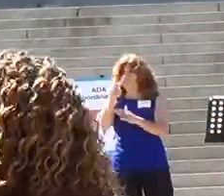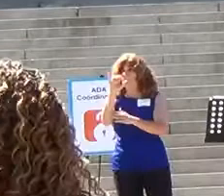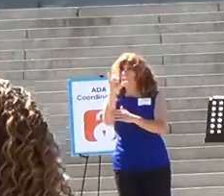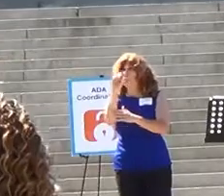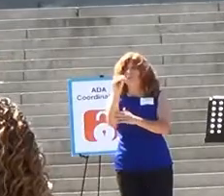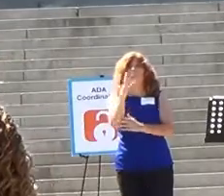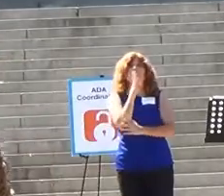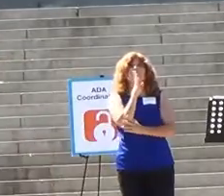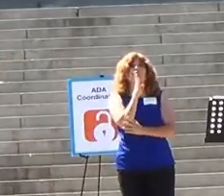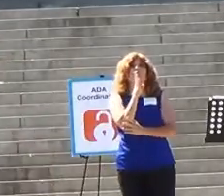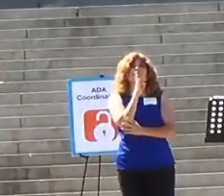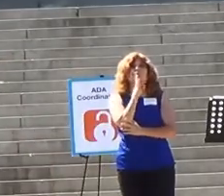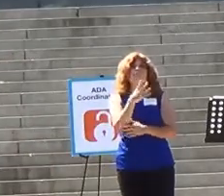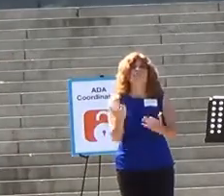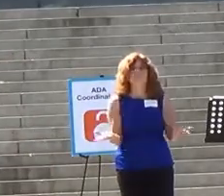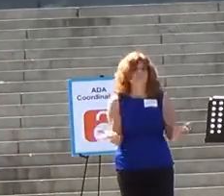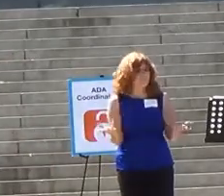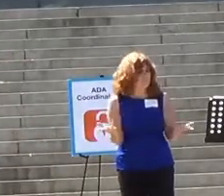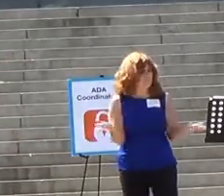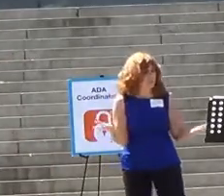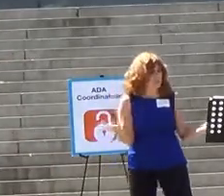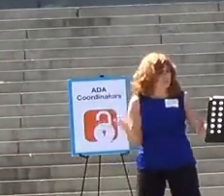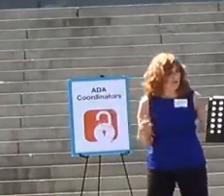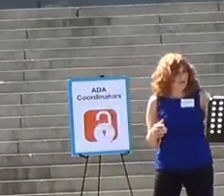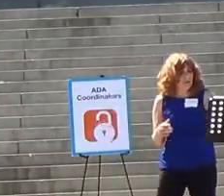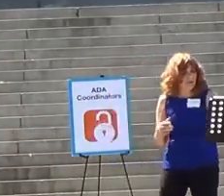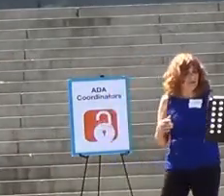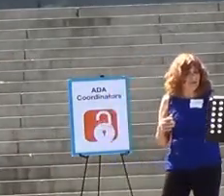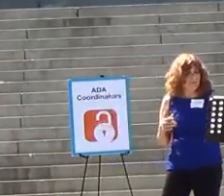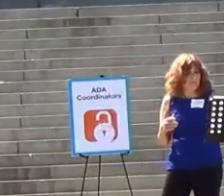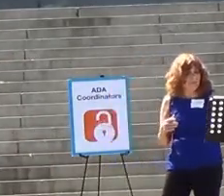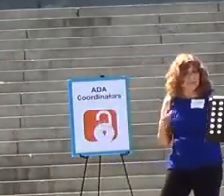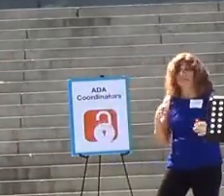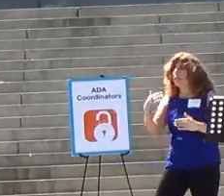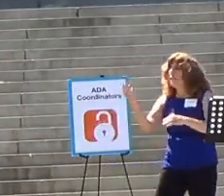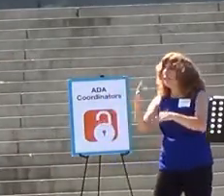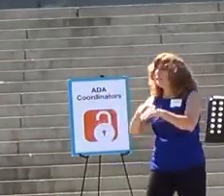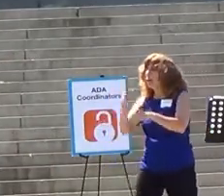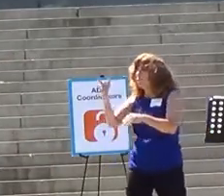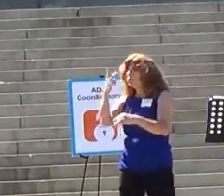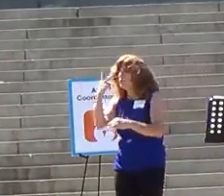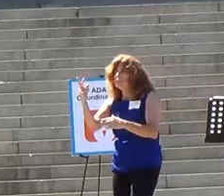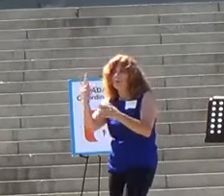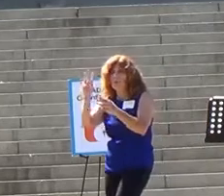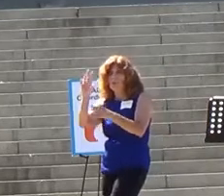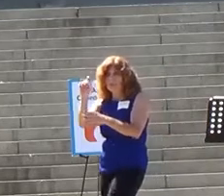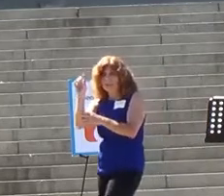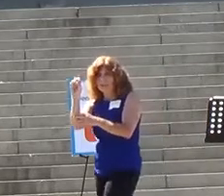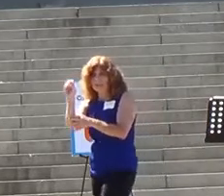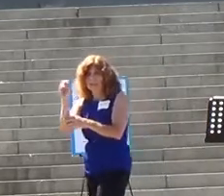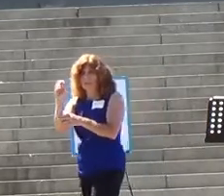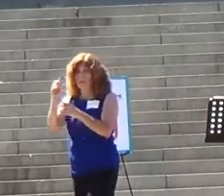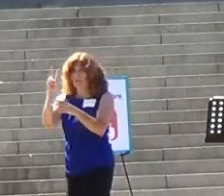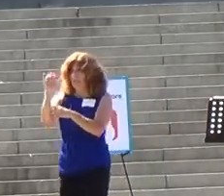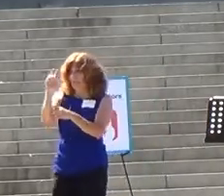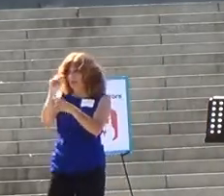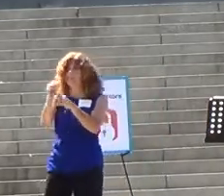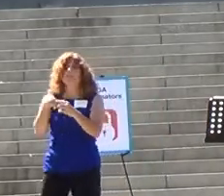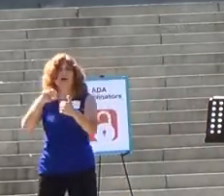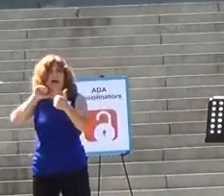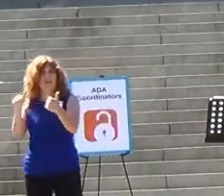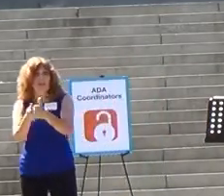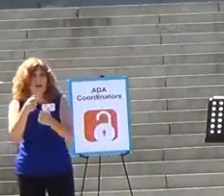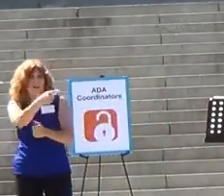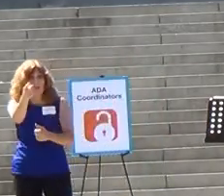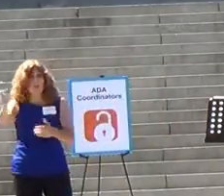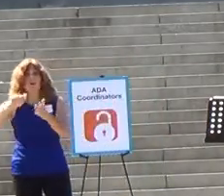The internet. Whenever you see videos, there's no closed caption for those as well. The next time